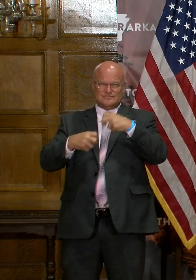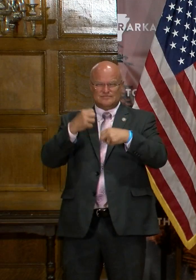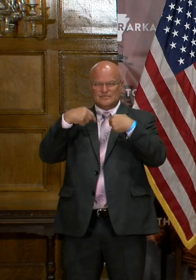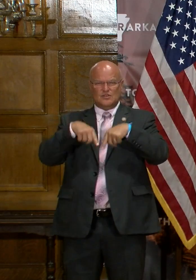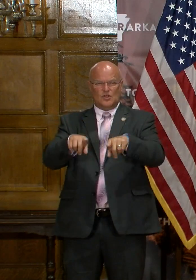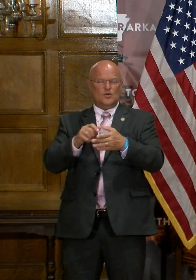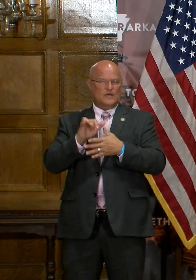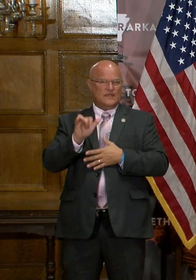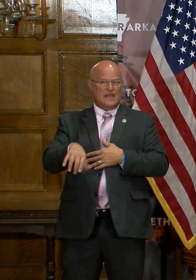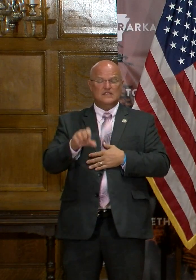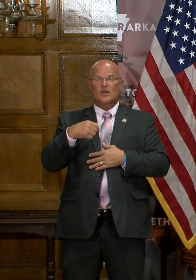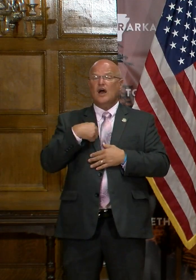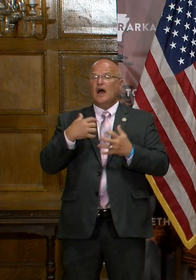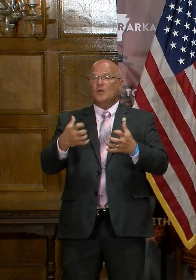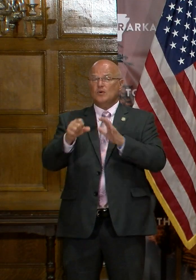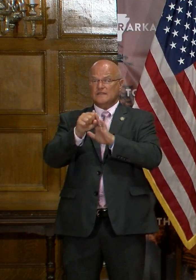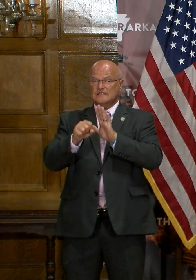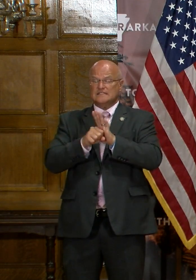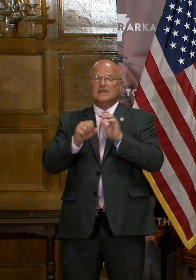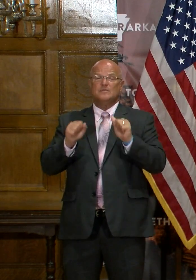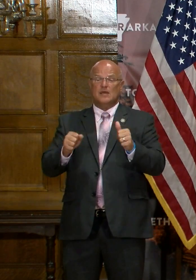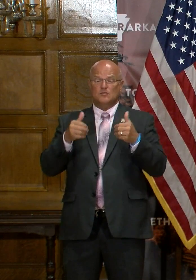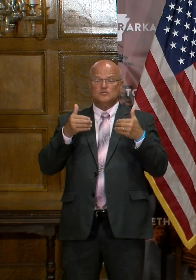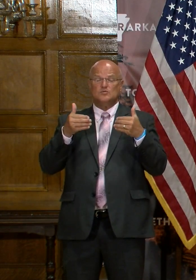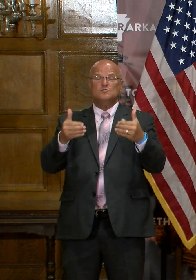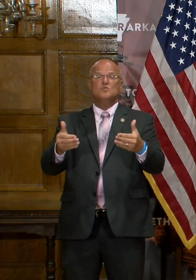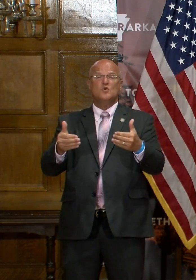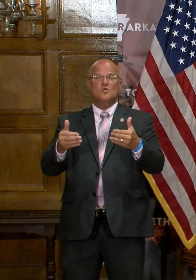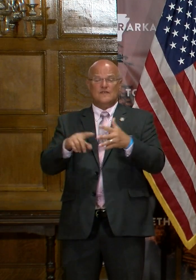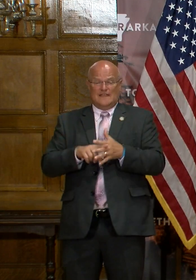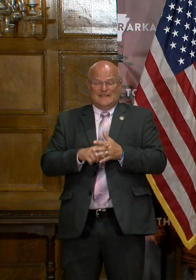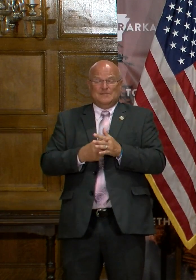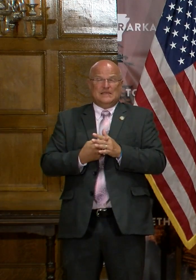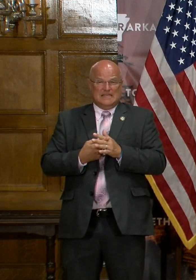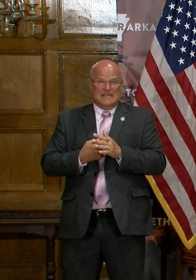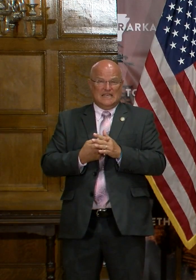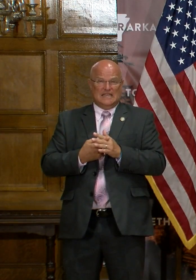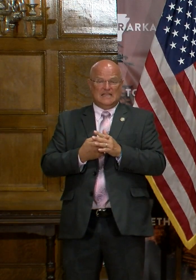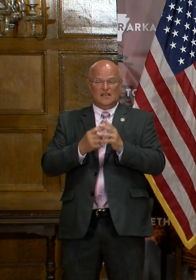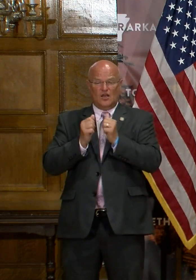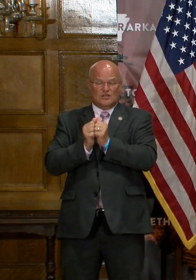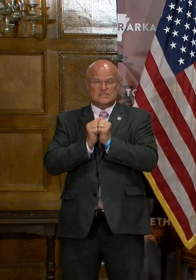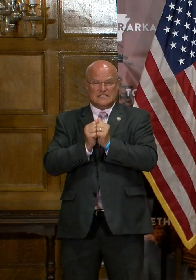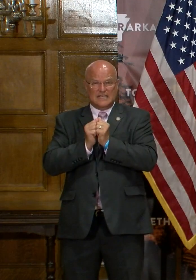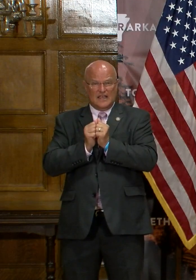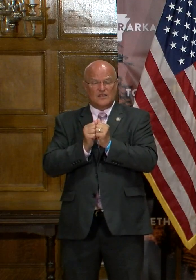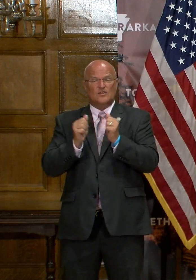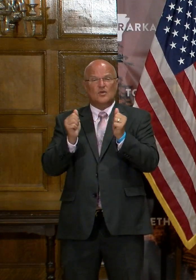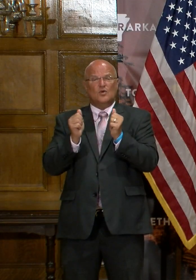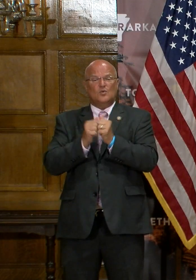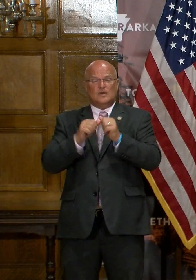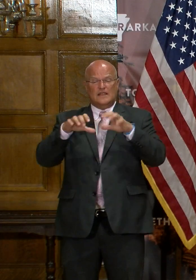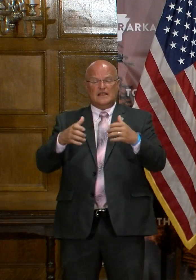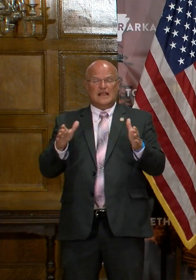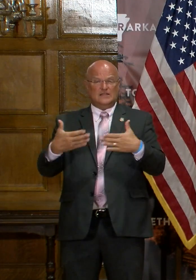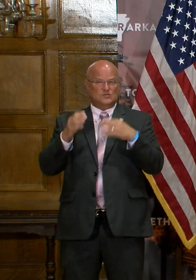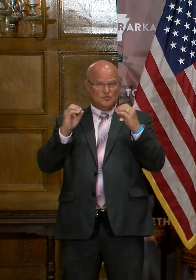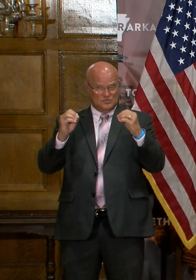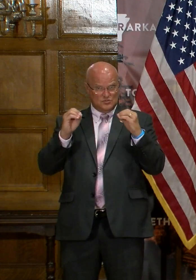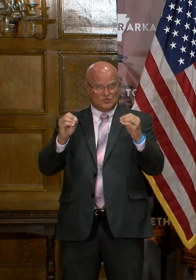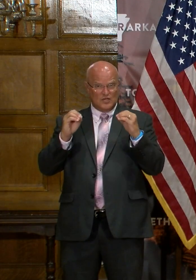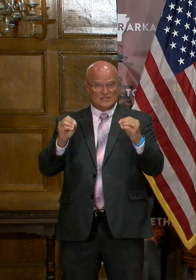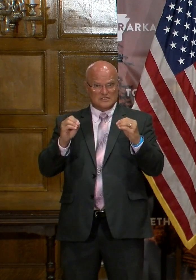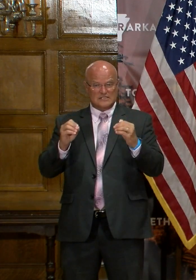go along with that. So I want our state to be able to move, at least at the beginning, all together in classroom